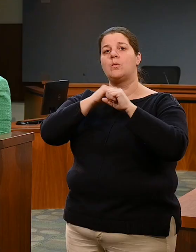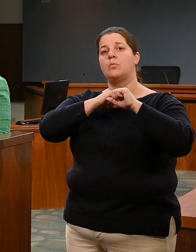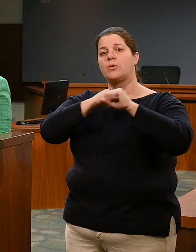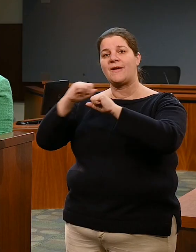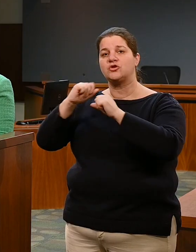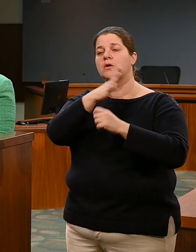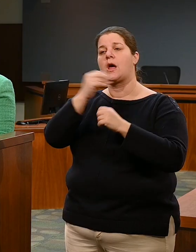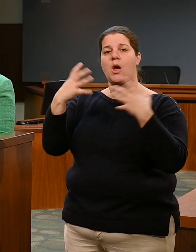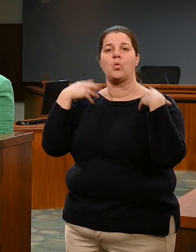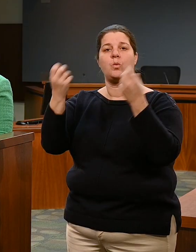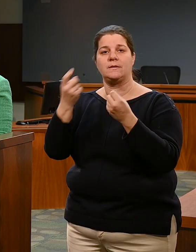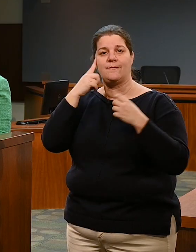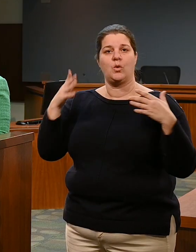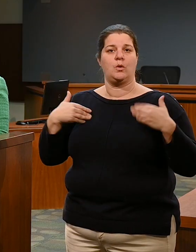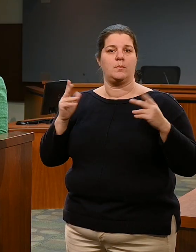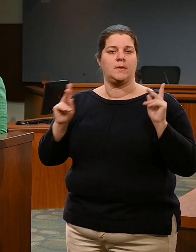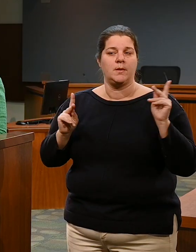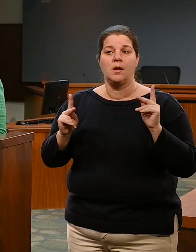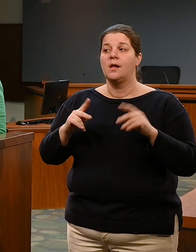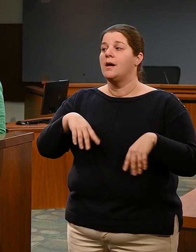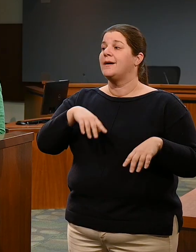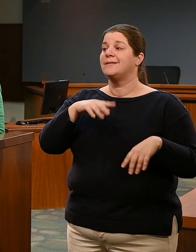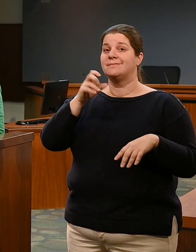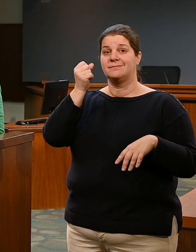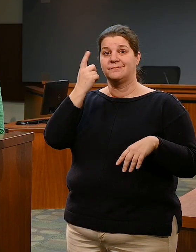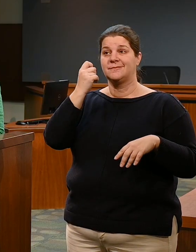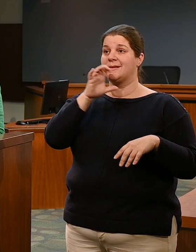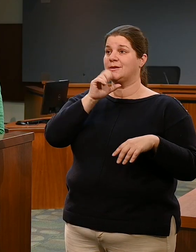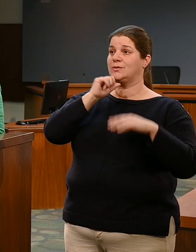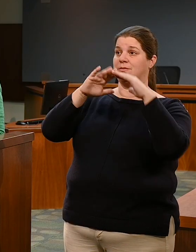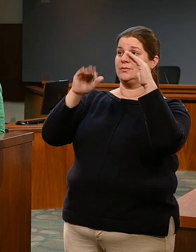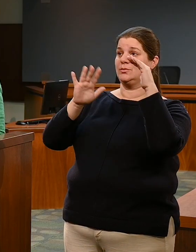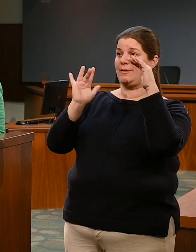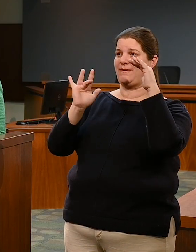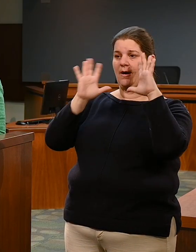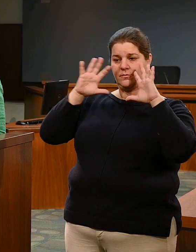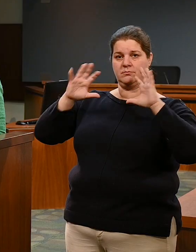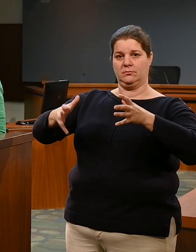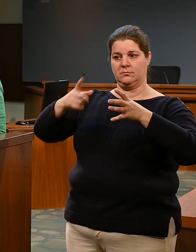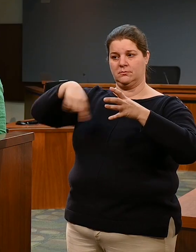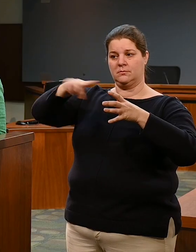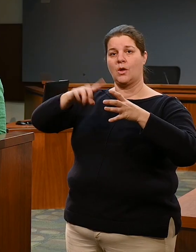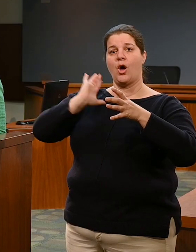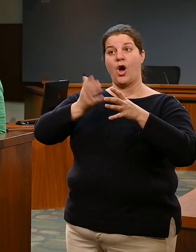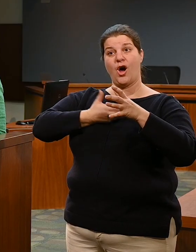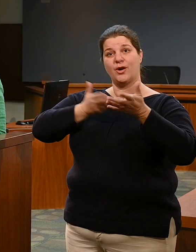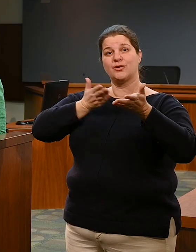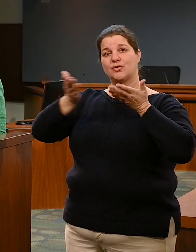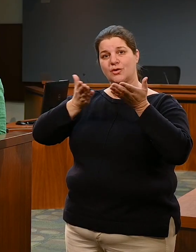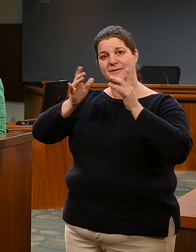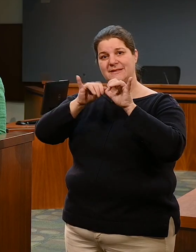Howard County residents under the age of 25, the effectiveness of our youth-serving systems is